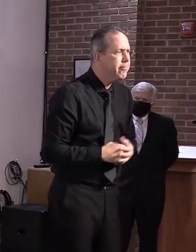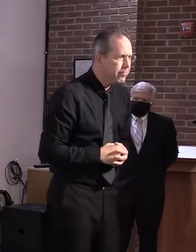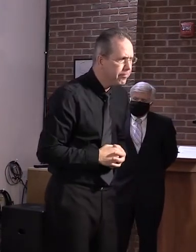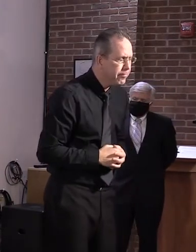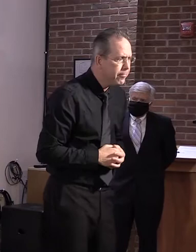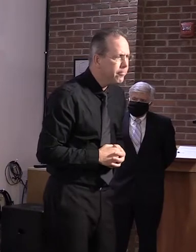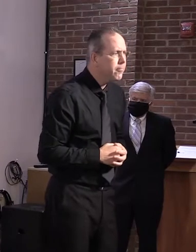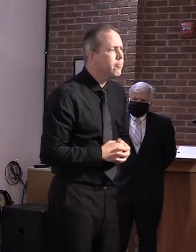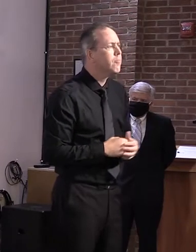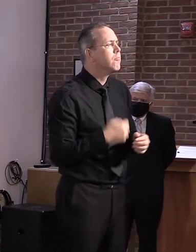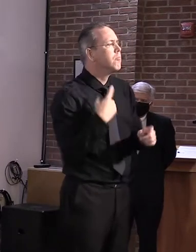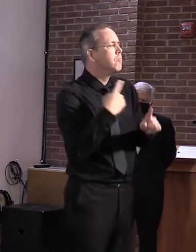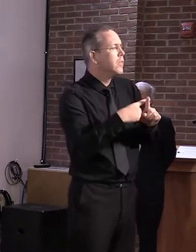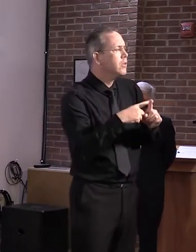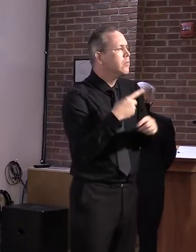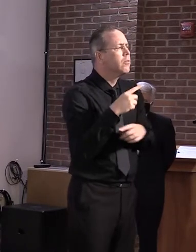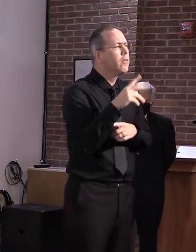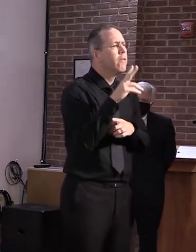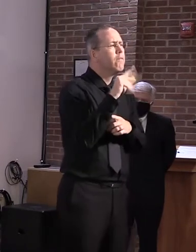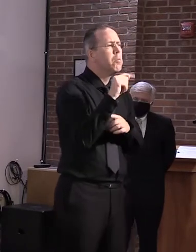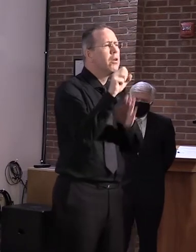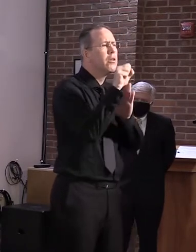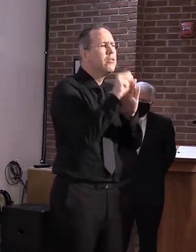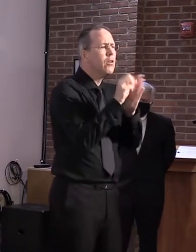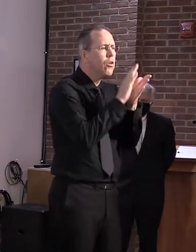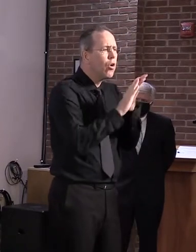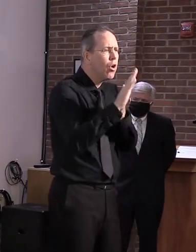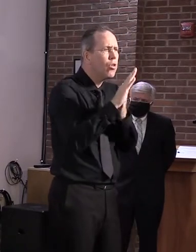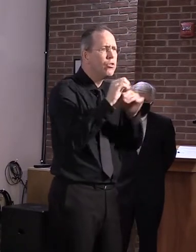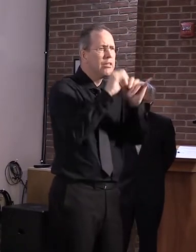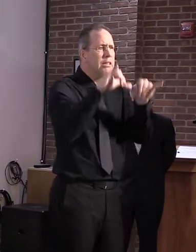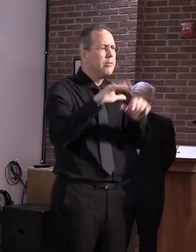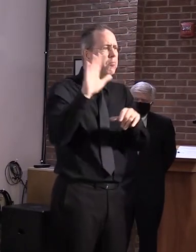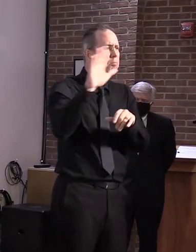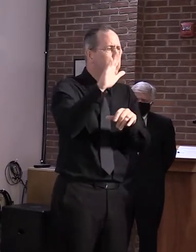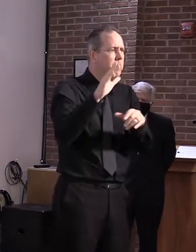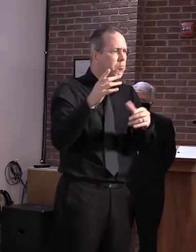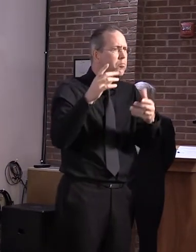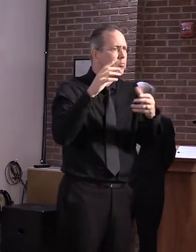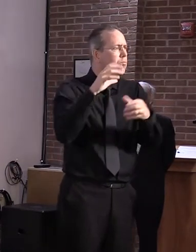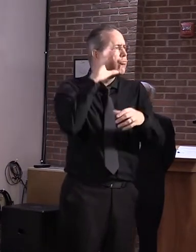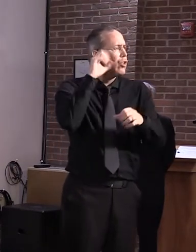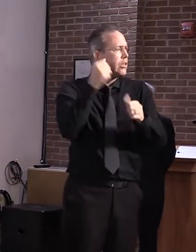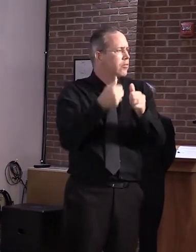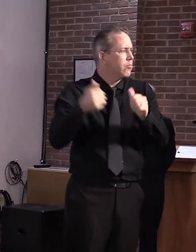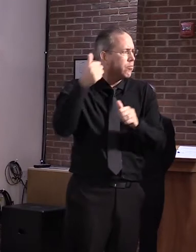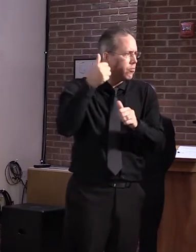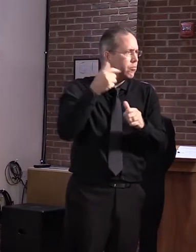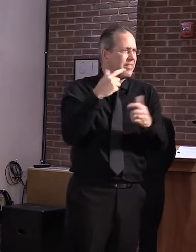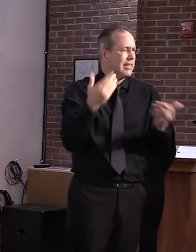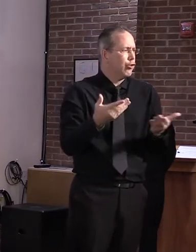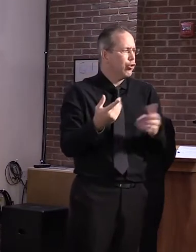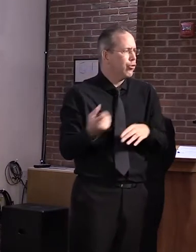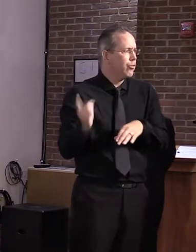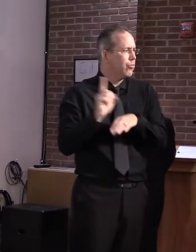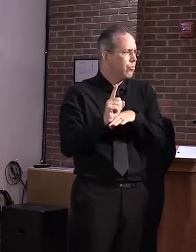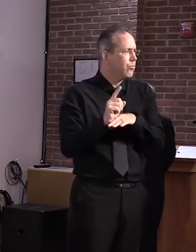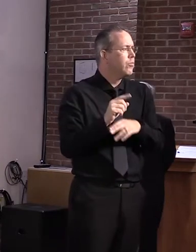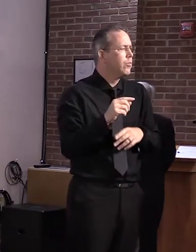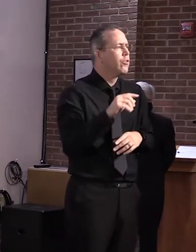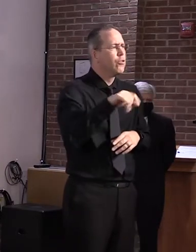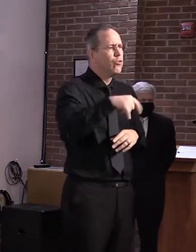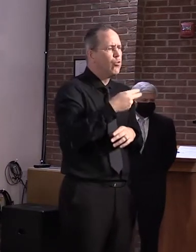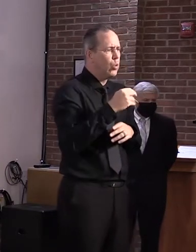I'm very proud of you, and we know you're going to do a great job for our state college systems. And the executive director of Association of